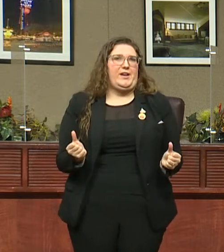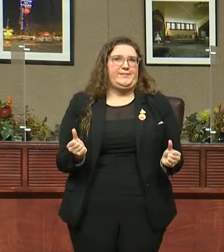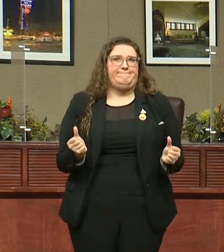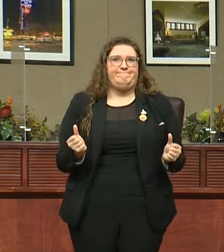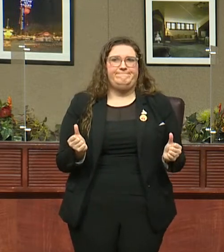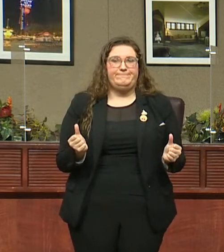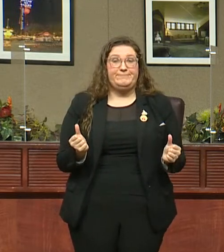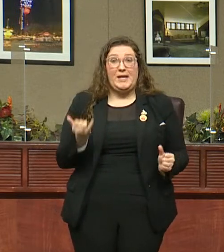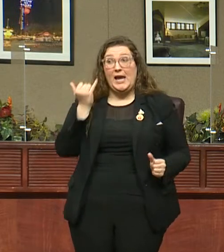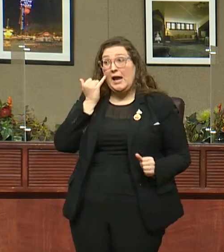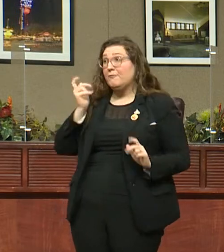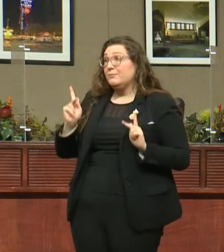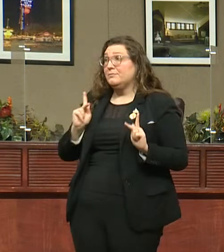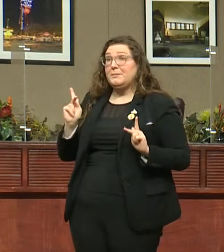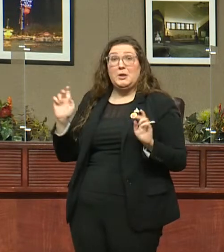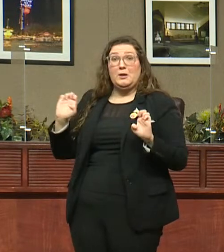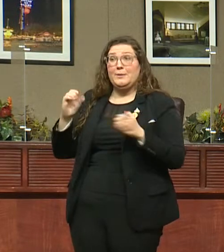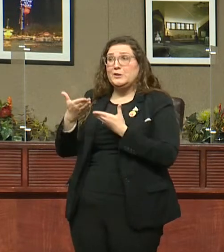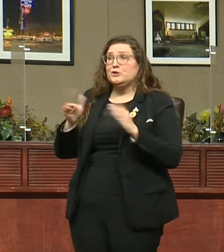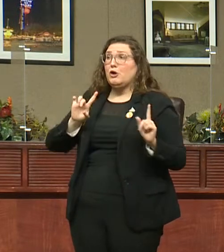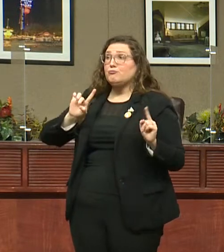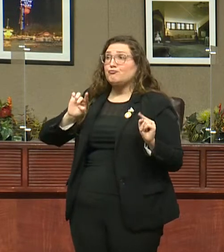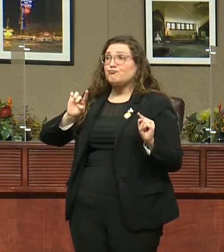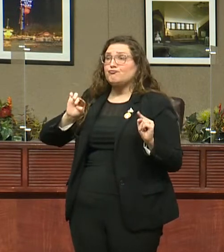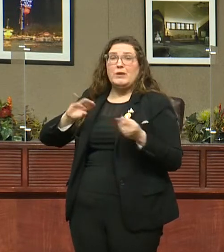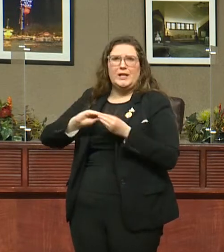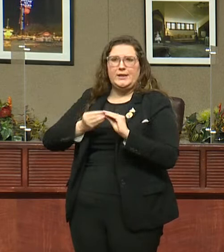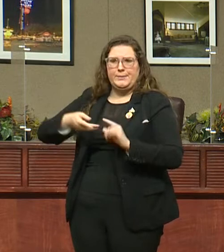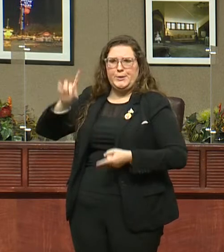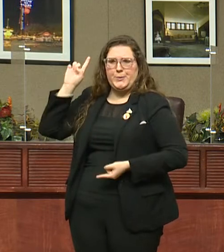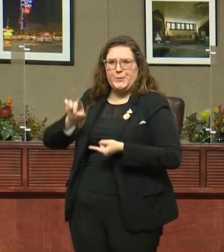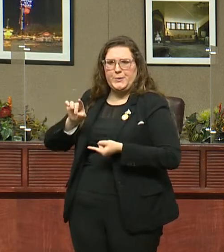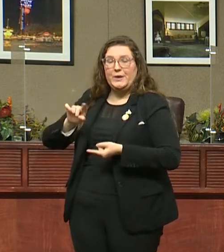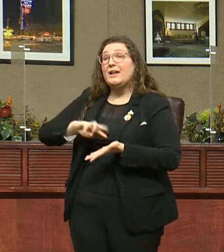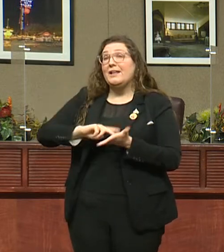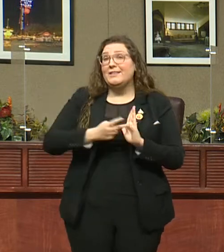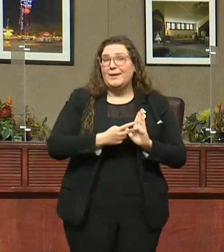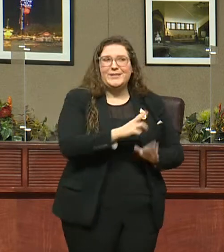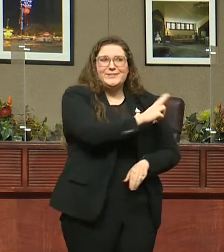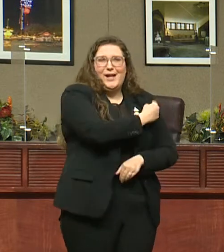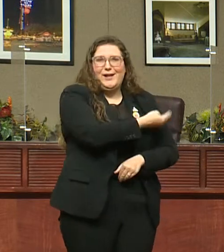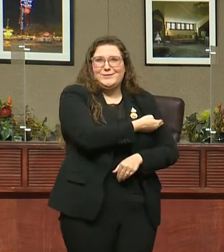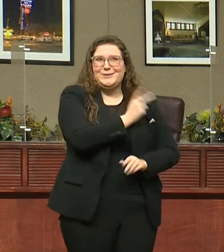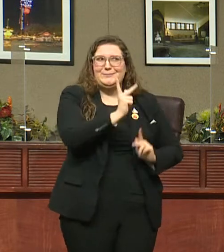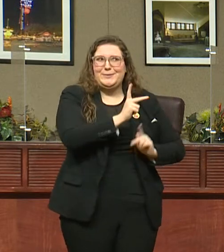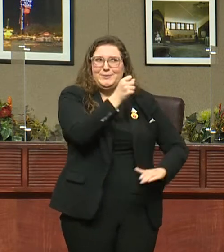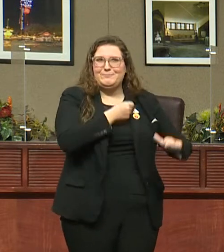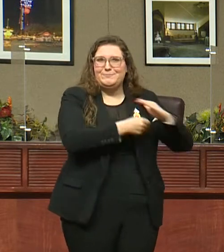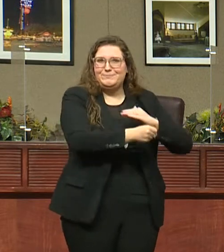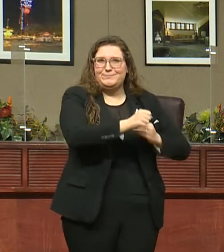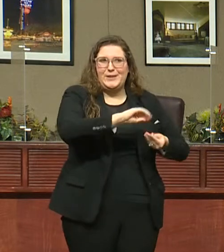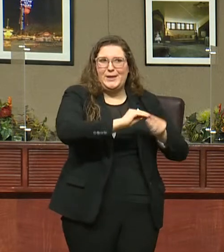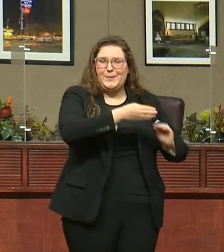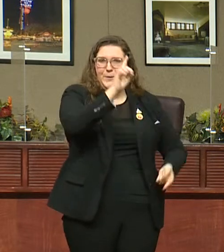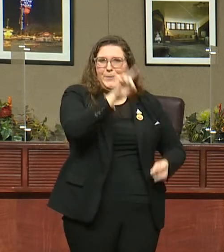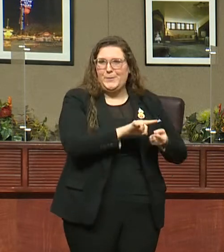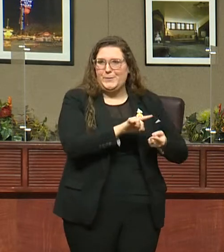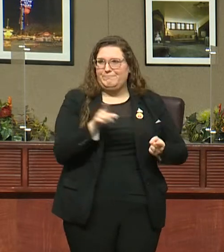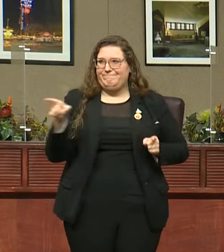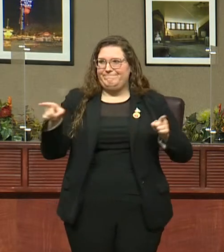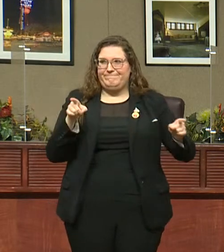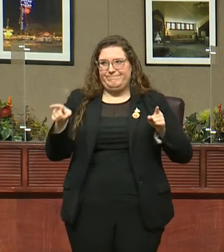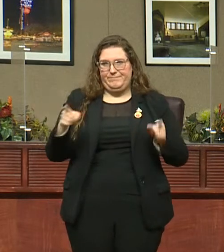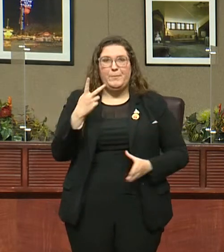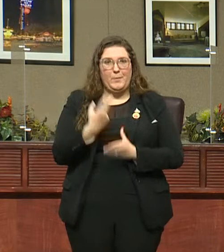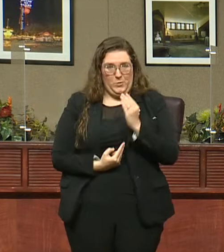ER decrease, hospitalizations are going to decrease because that's what feed the hospital. But what has increased is